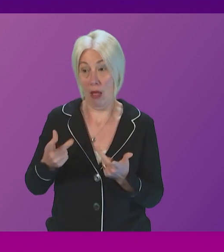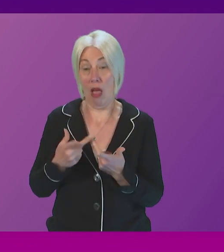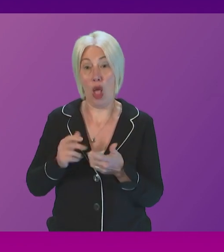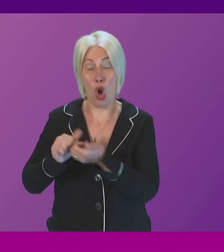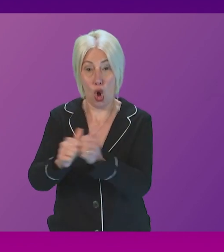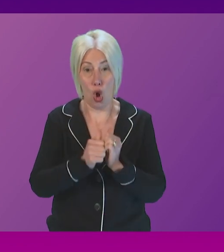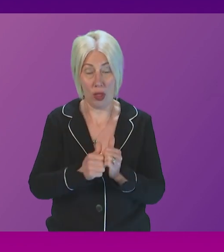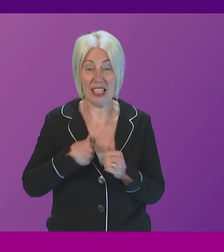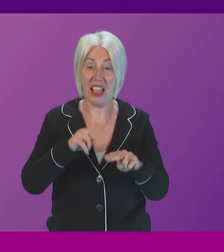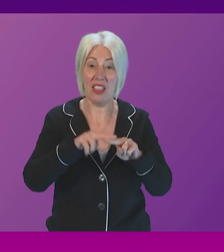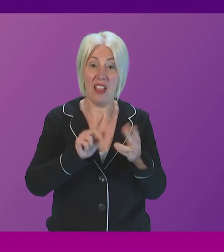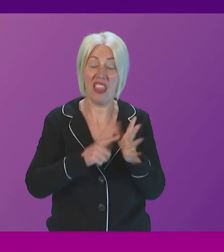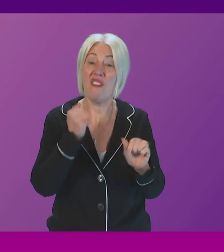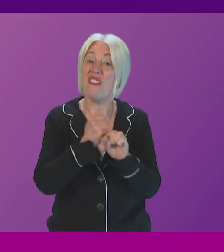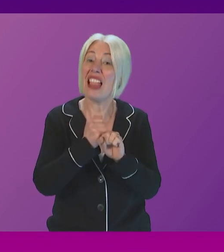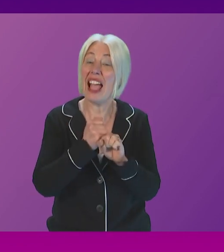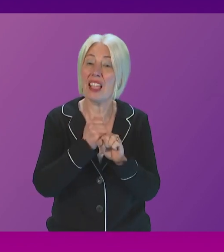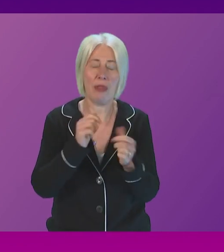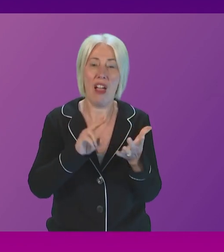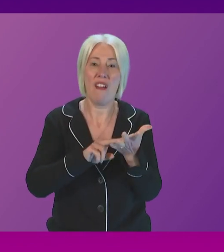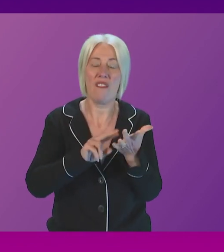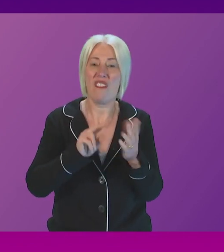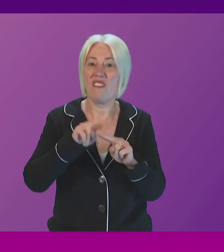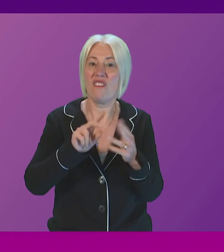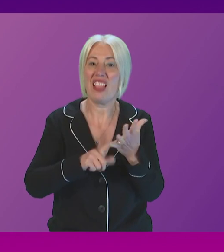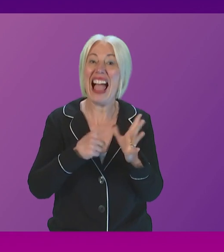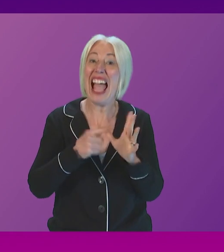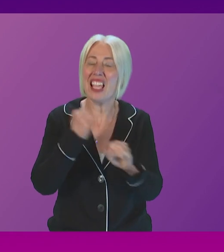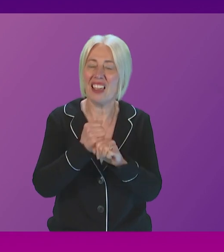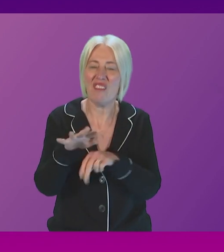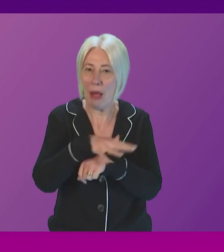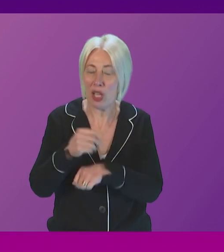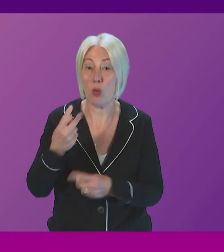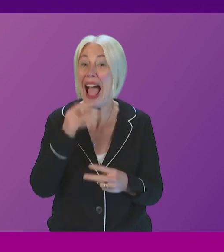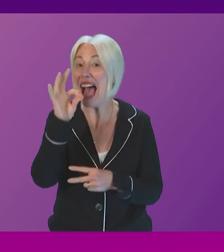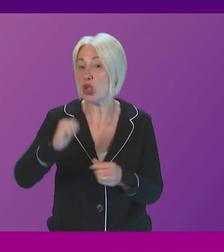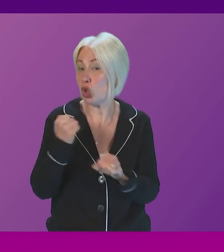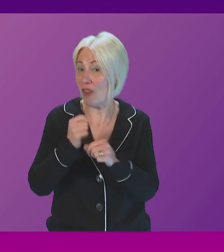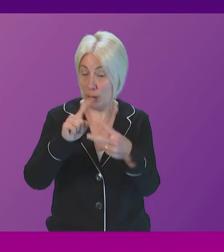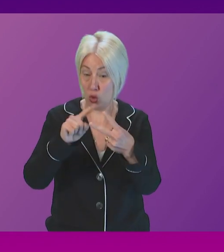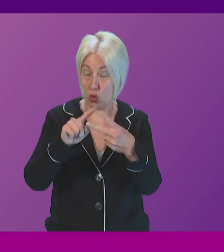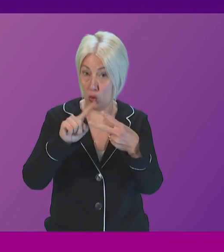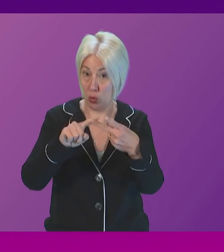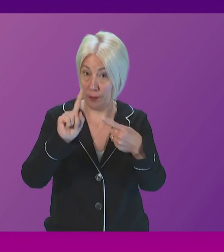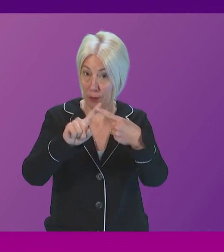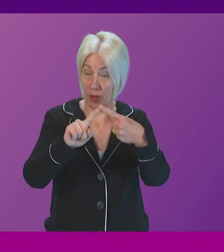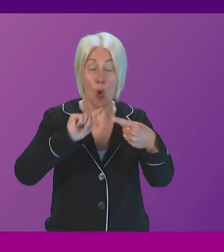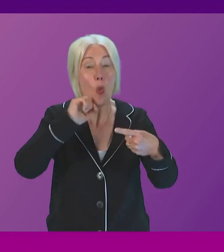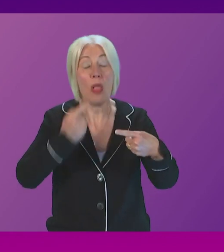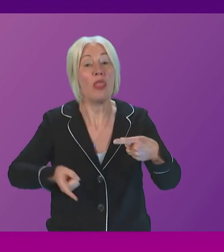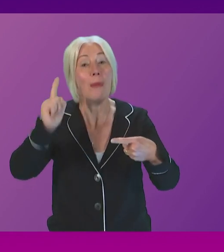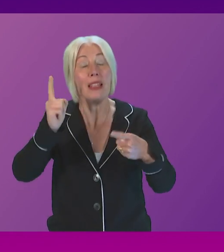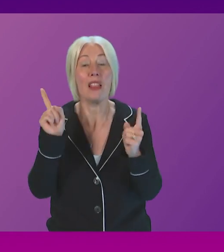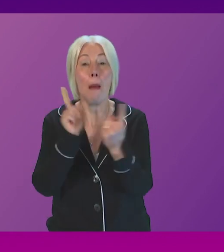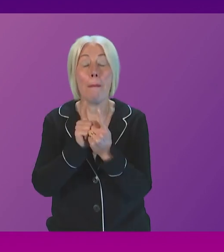and the flag families, we are calling the Scottish Government to do two things. First, for the minister to meet with the cross